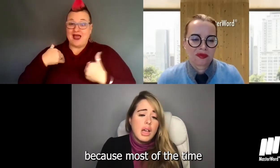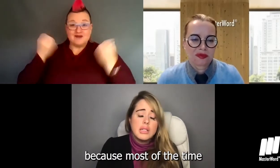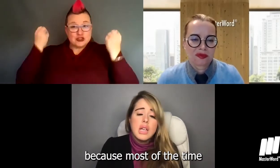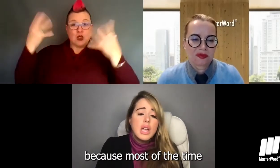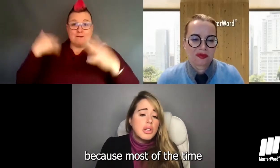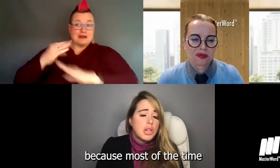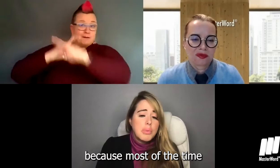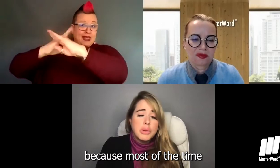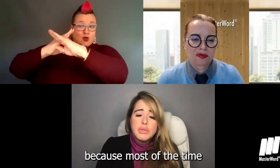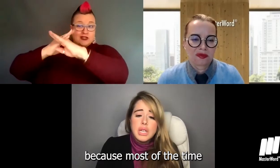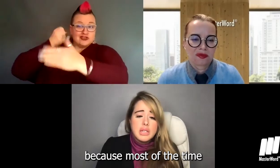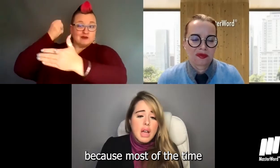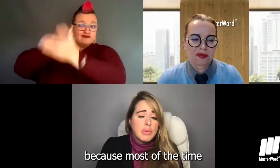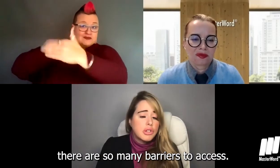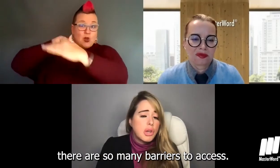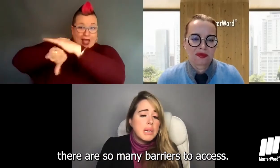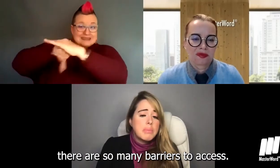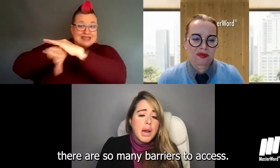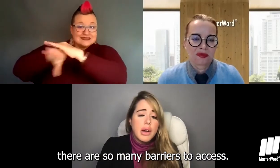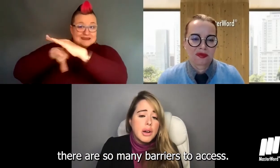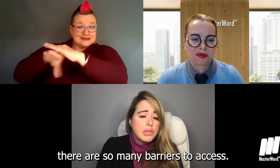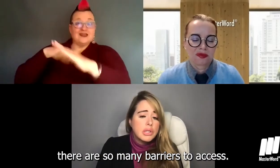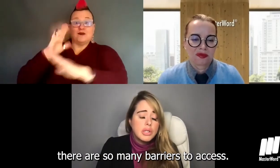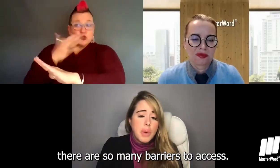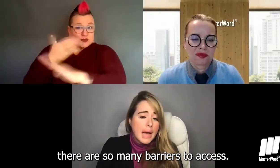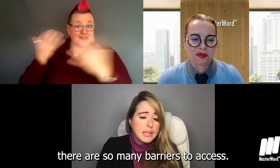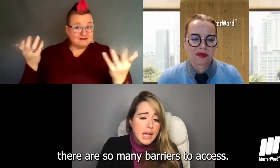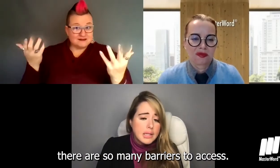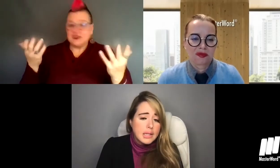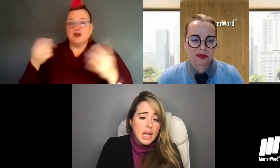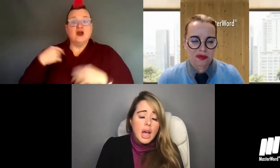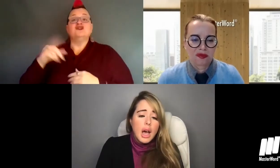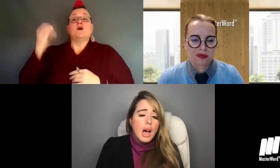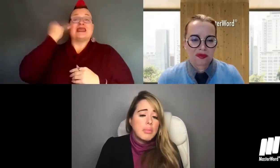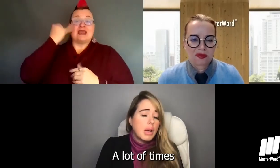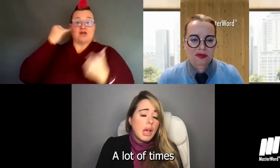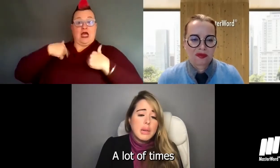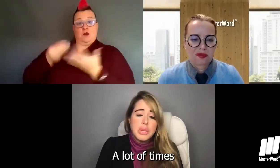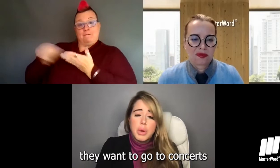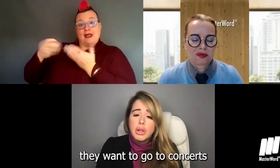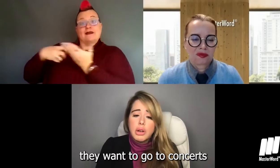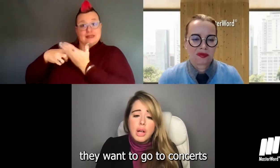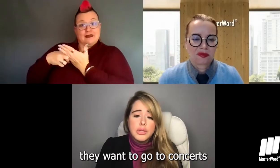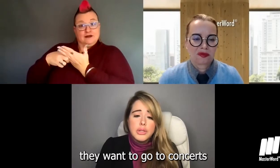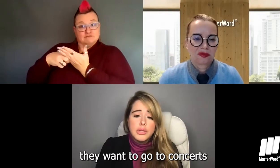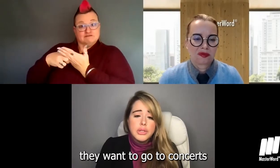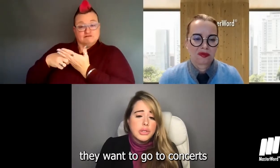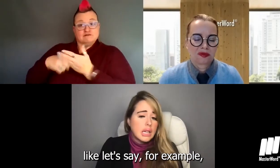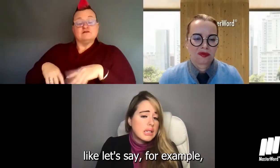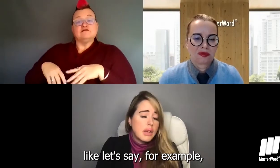you know, most of the time there's so many barriers to access. A lot of times they want to go to concerts, like let's say,